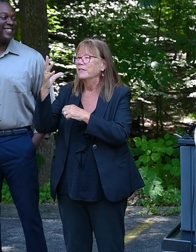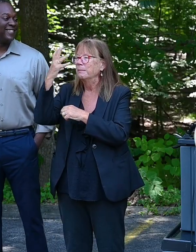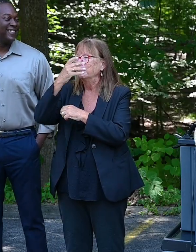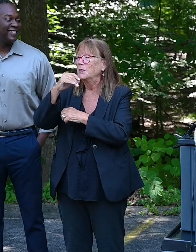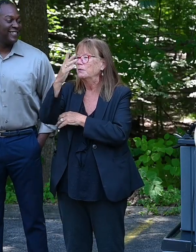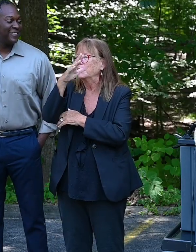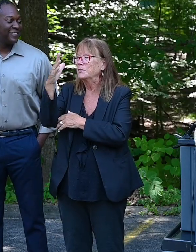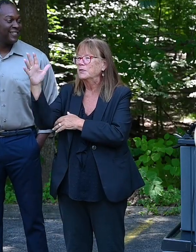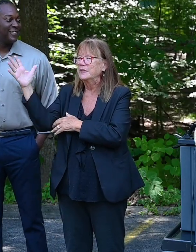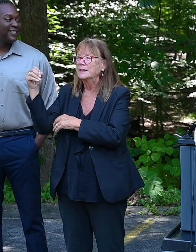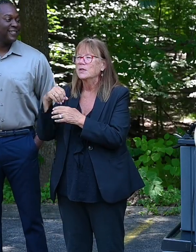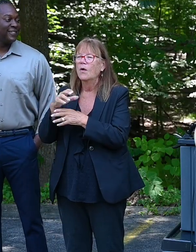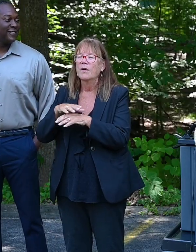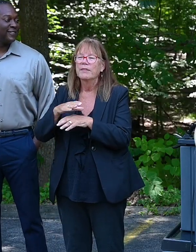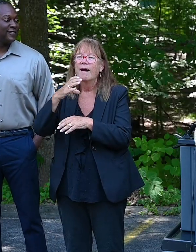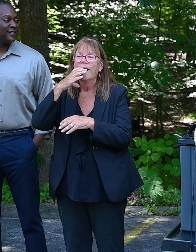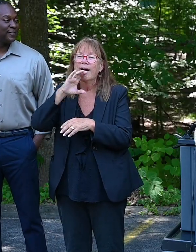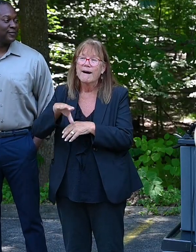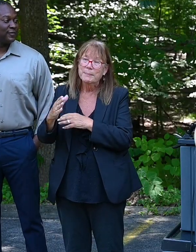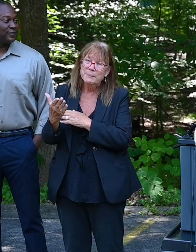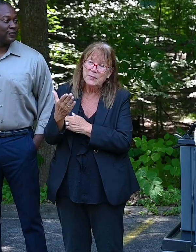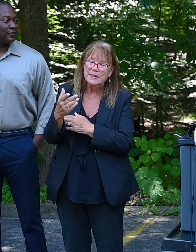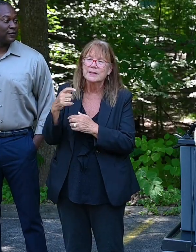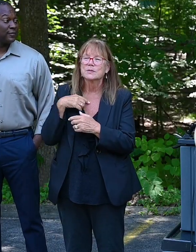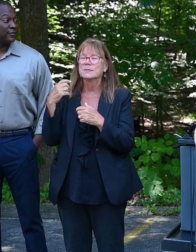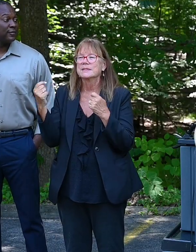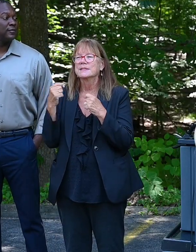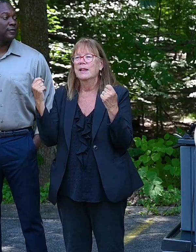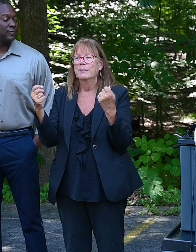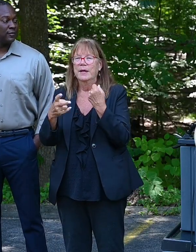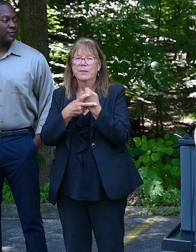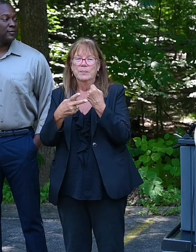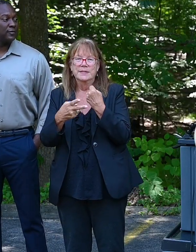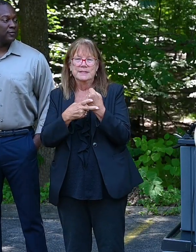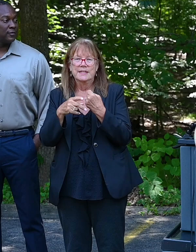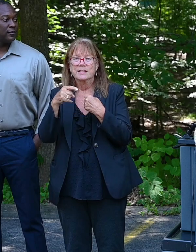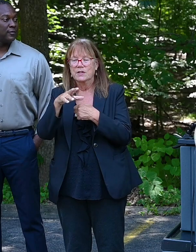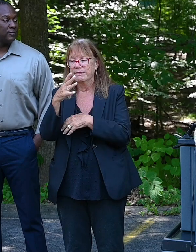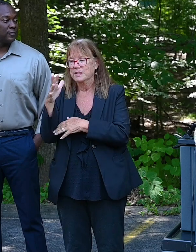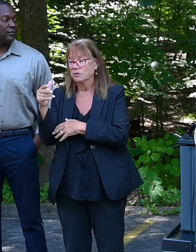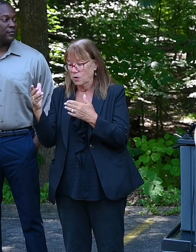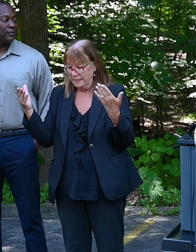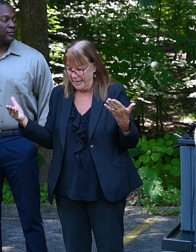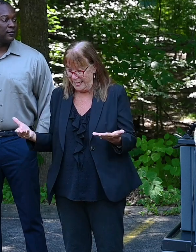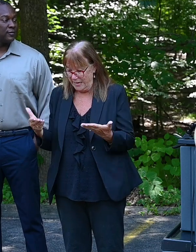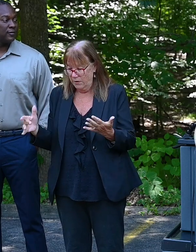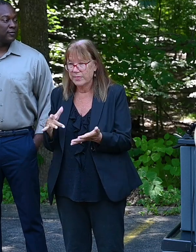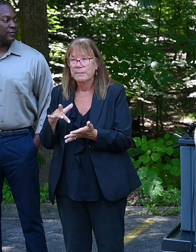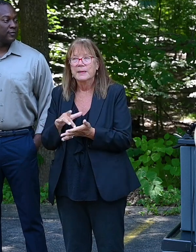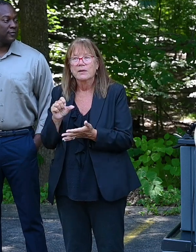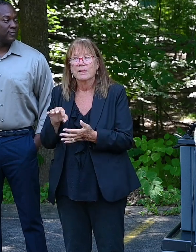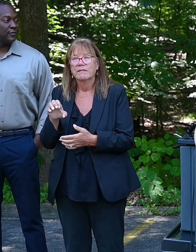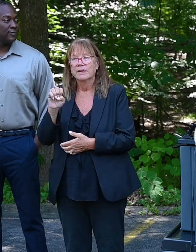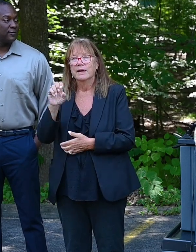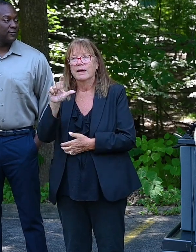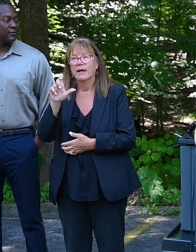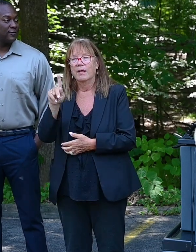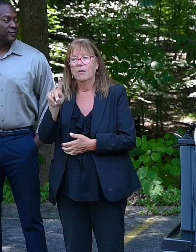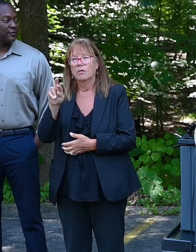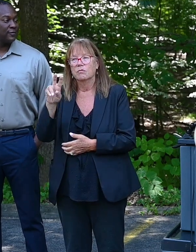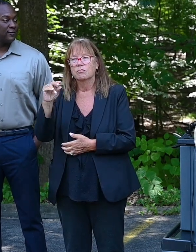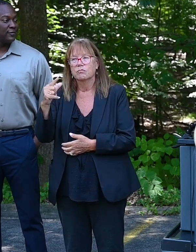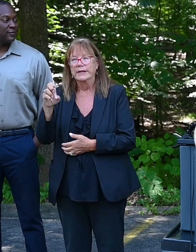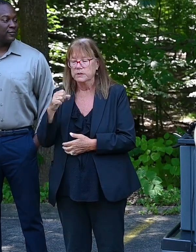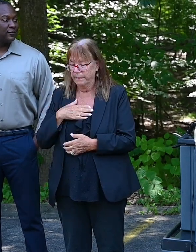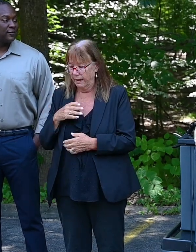morning to celebrate the preservation of these forested acres right here in the middle of Elkridge. My